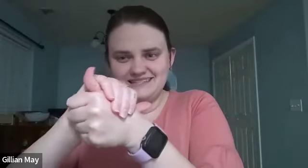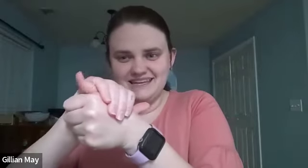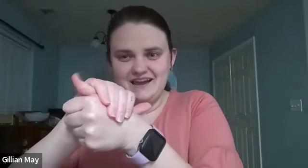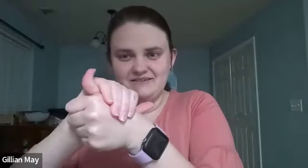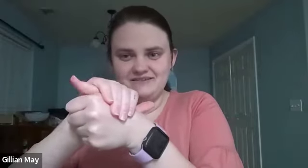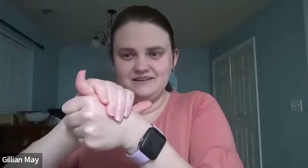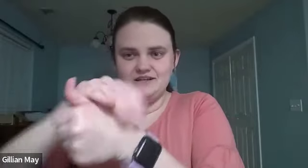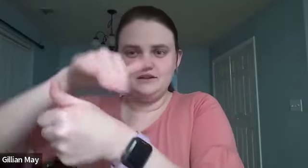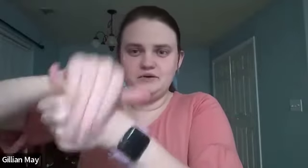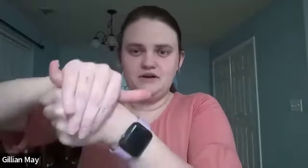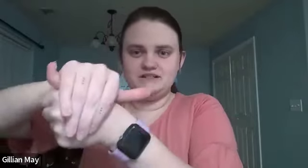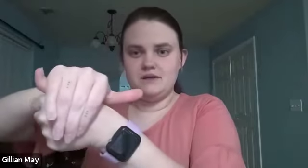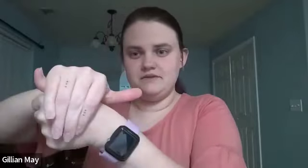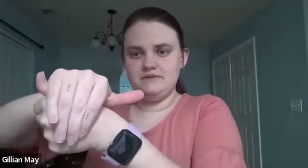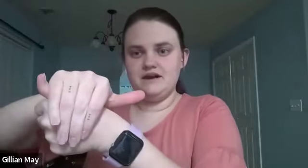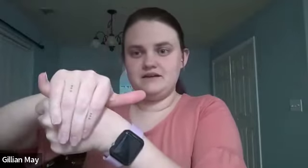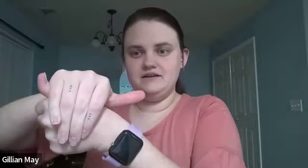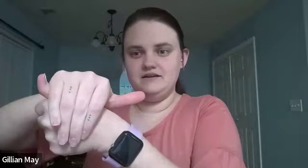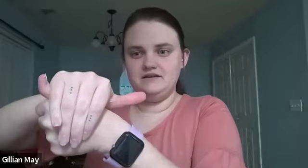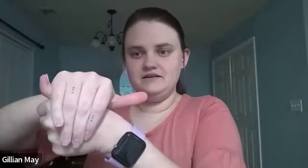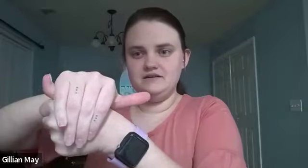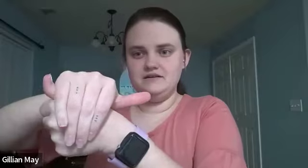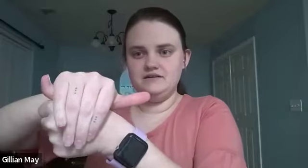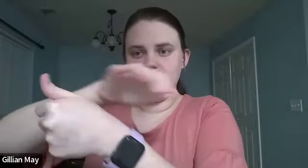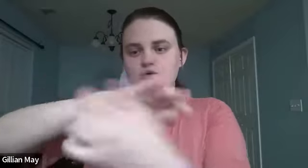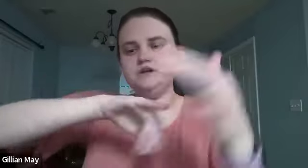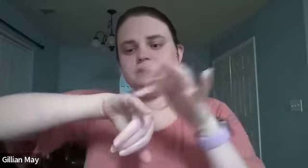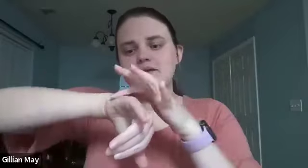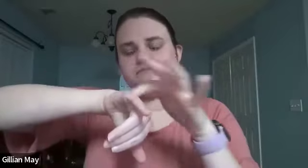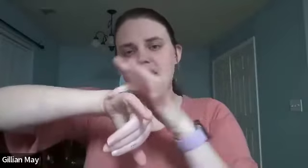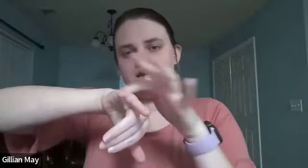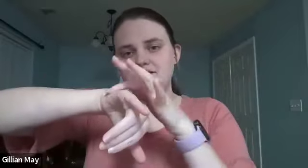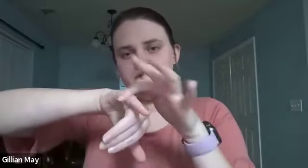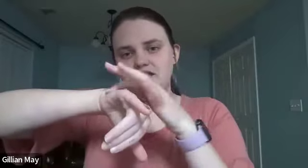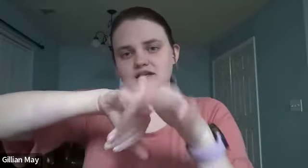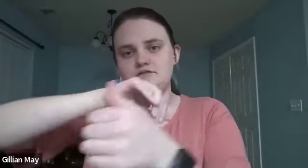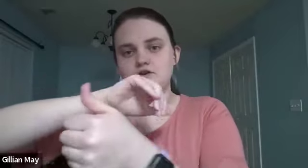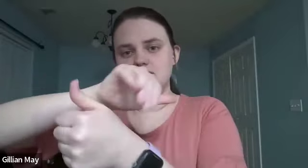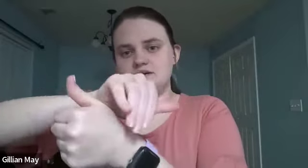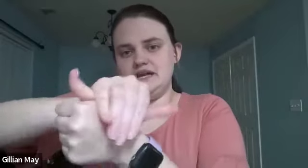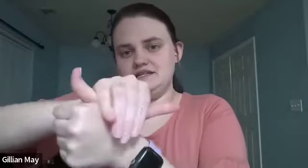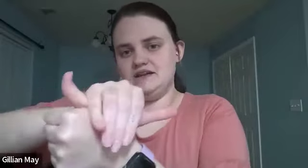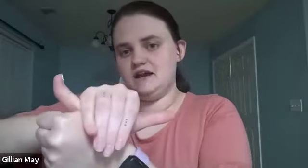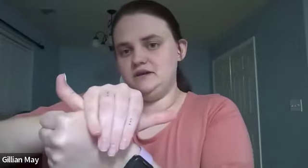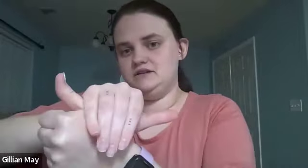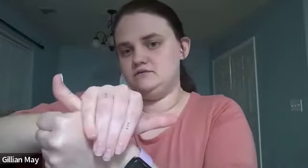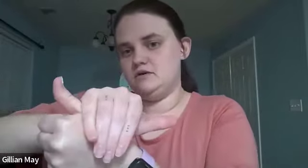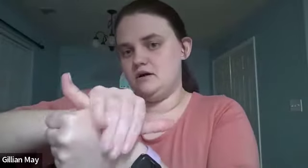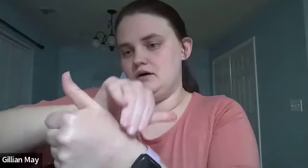sticking out, you like put it on top on the back. You want your like back end pinky of your non-dominant hand to like kind of be on